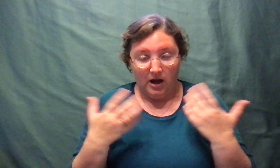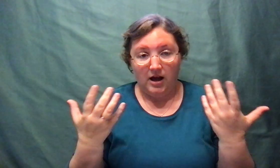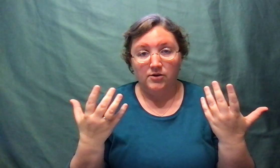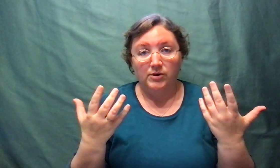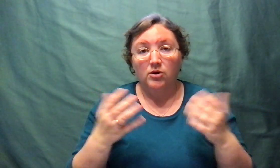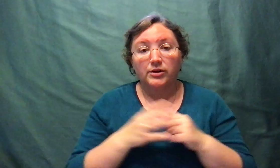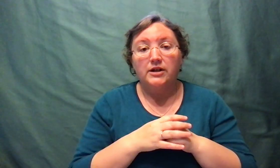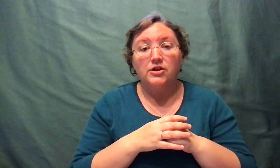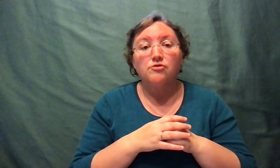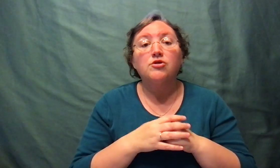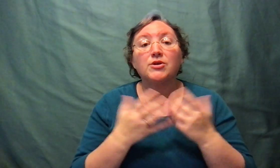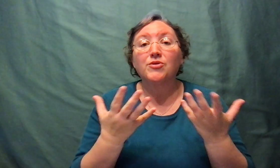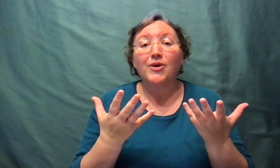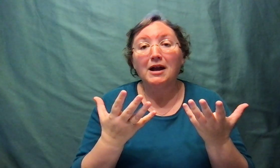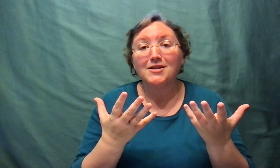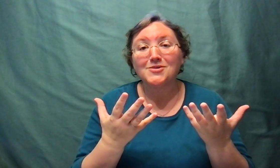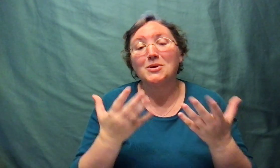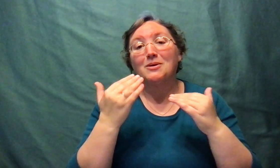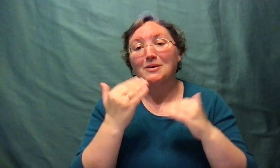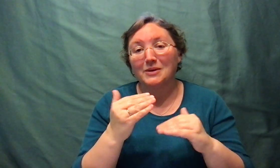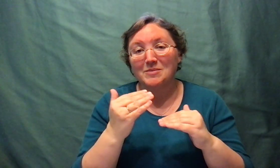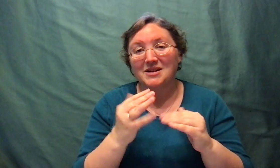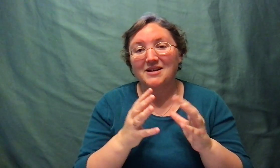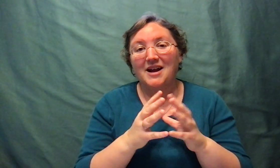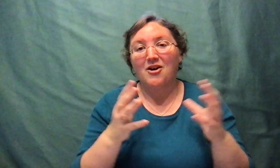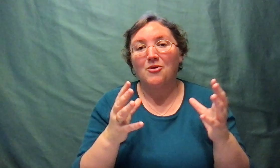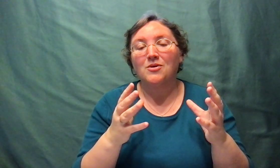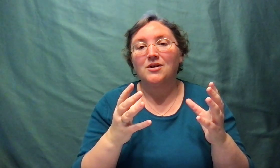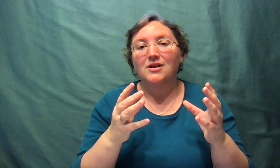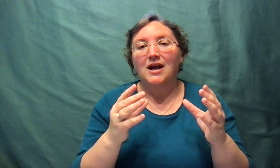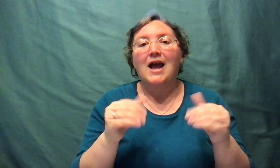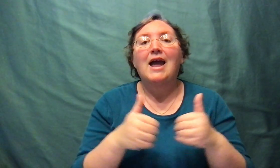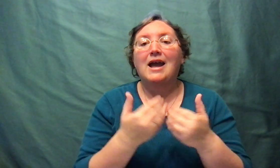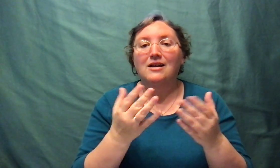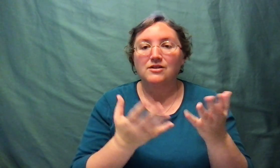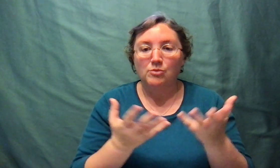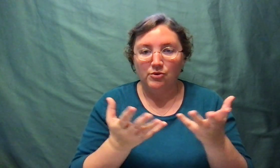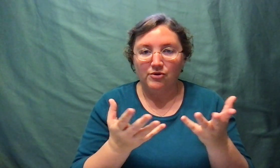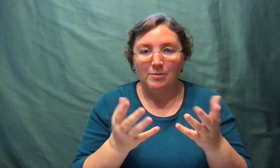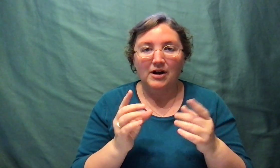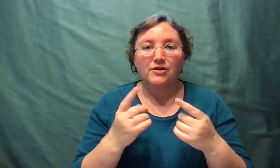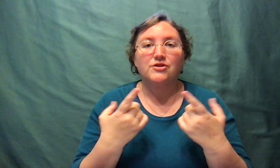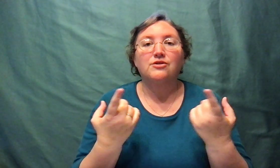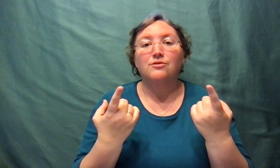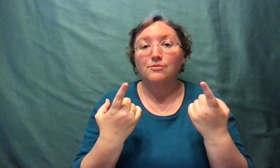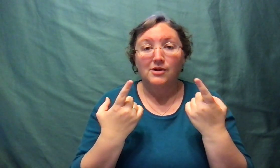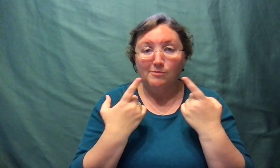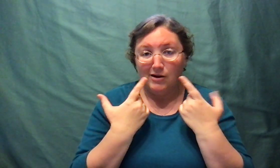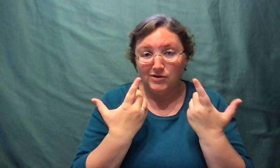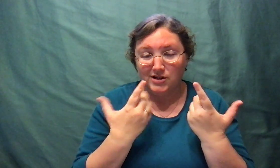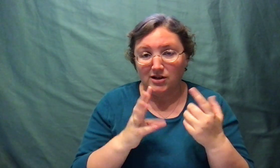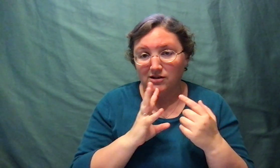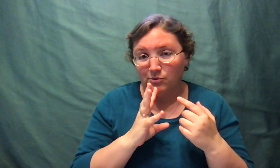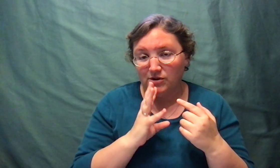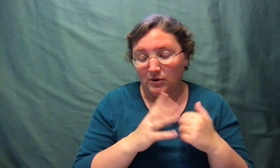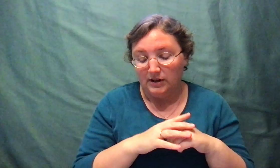And we only can do so much with our hands. We're limited in how hands move compared to mouths and tongues with spoken